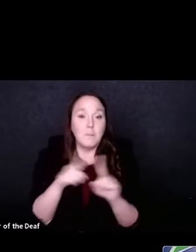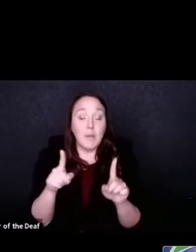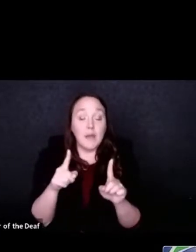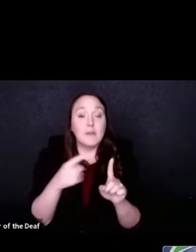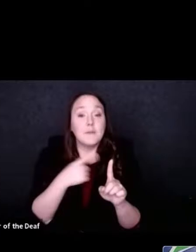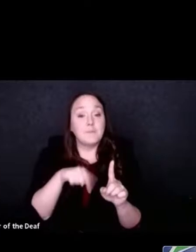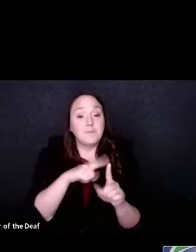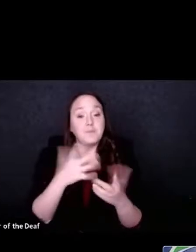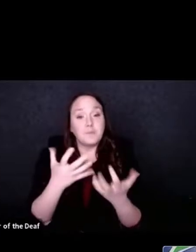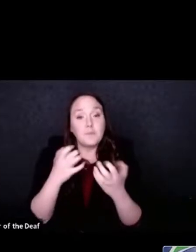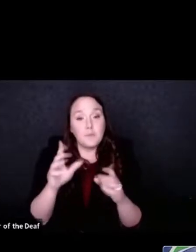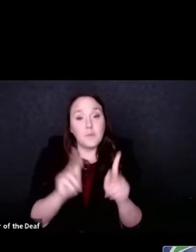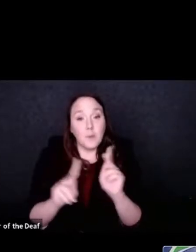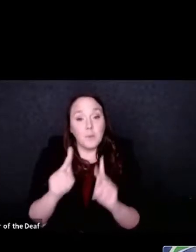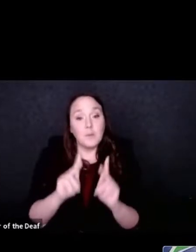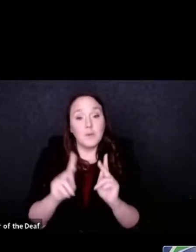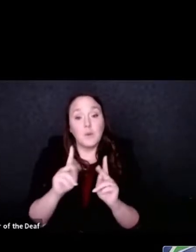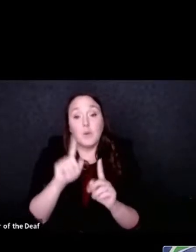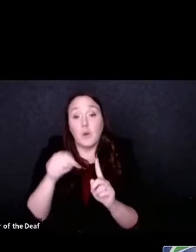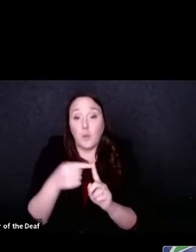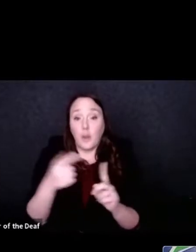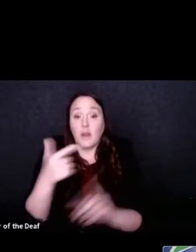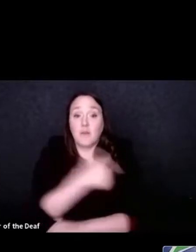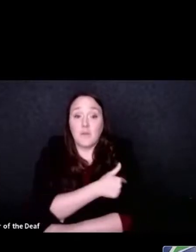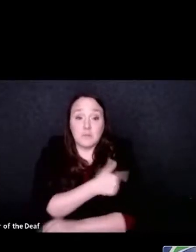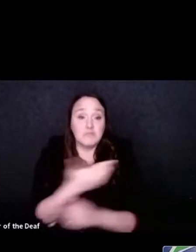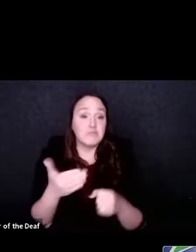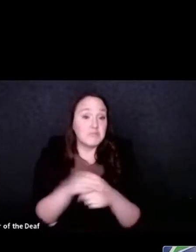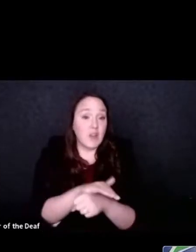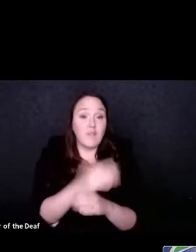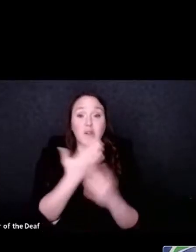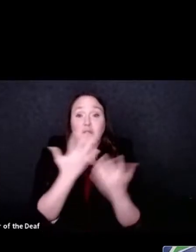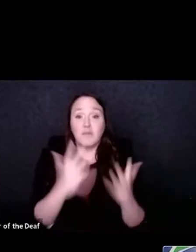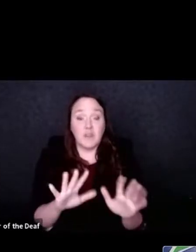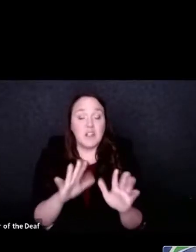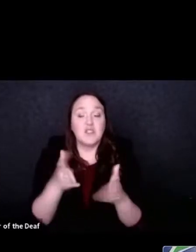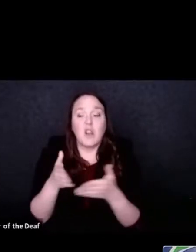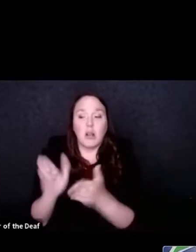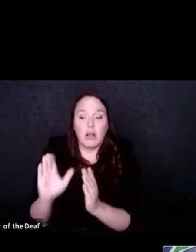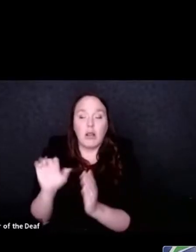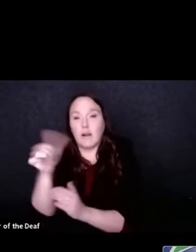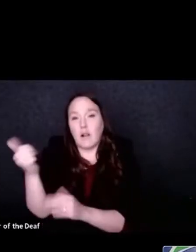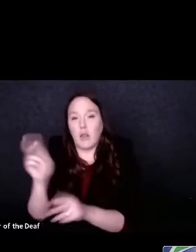we do want people to, once you're vaccinated, you're covered, let other folks get vaccinated.